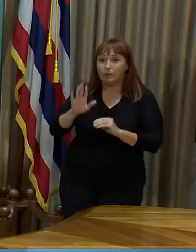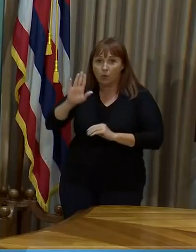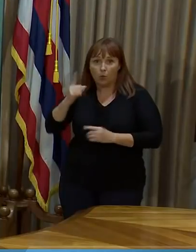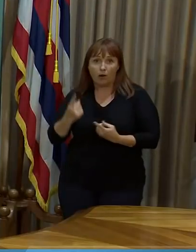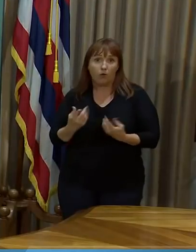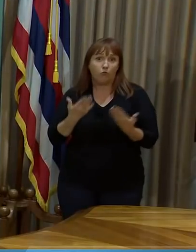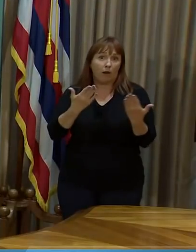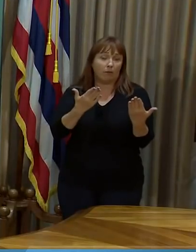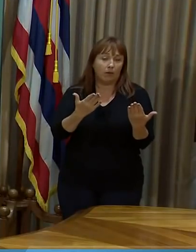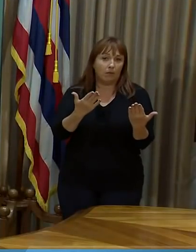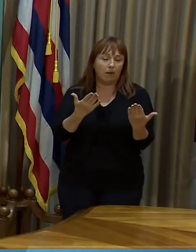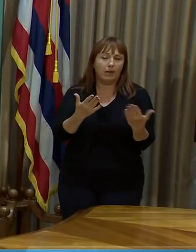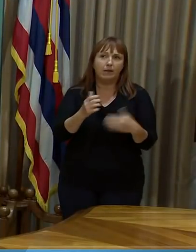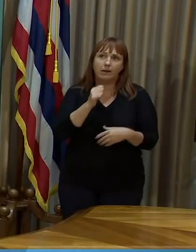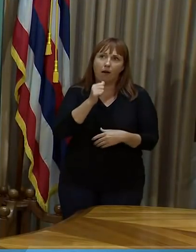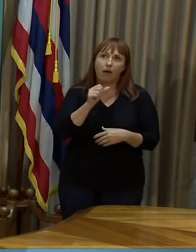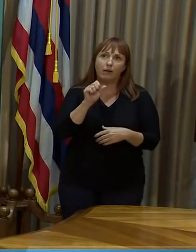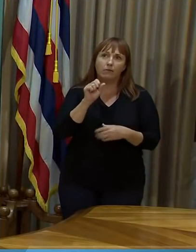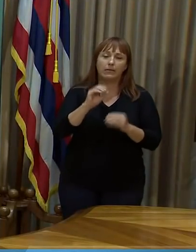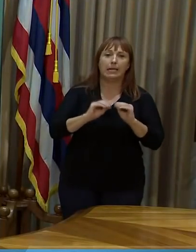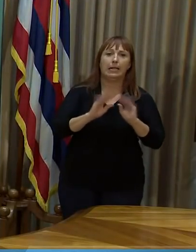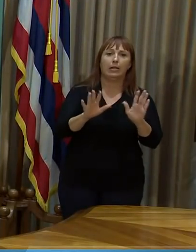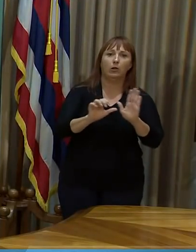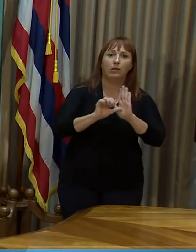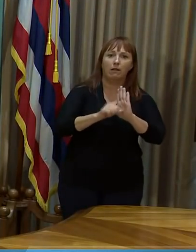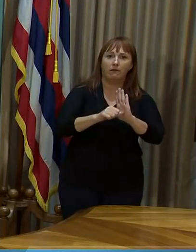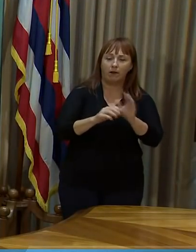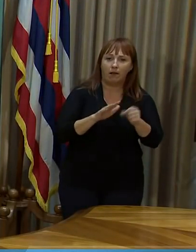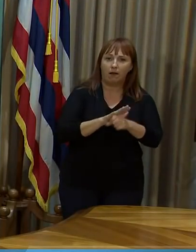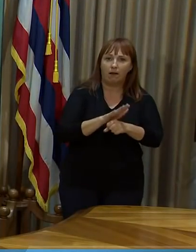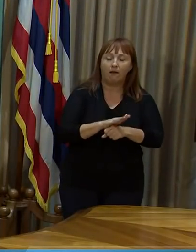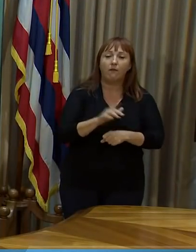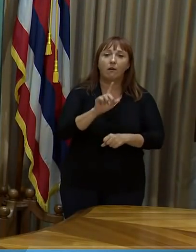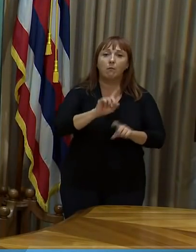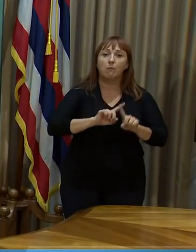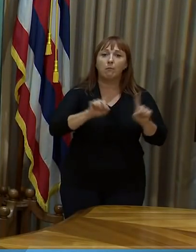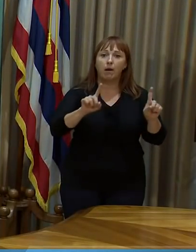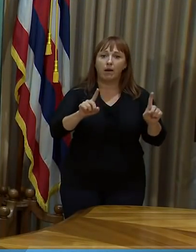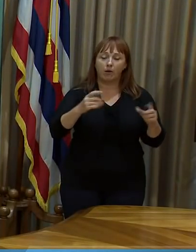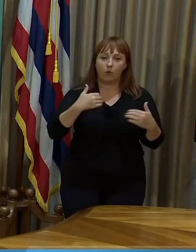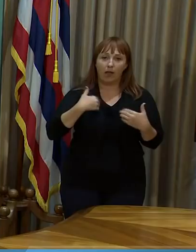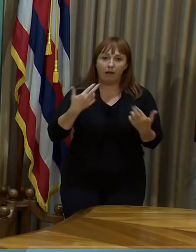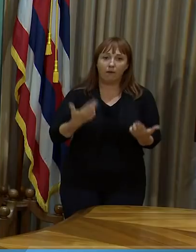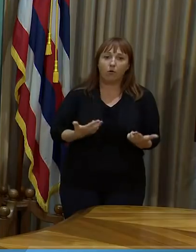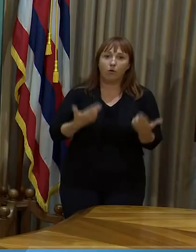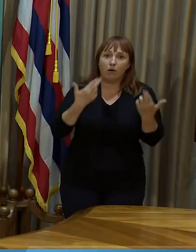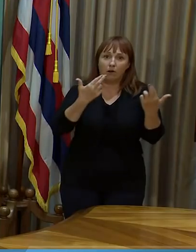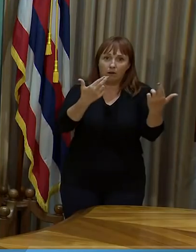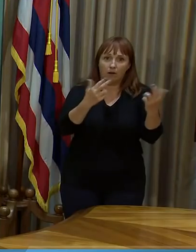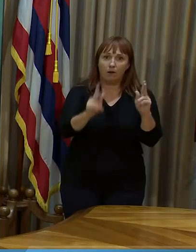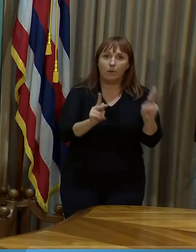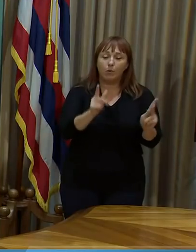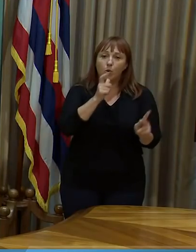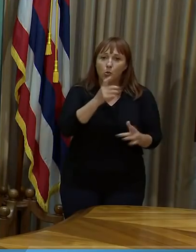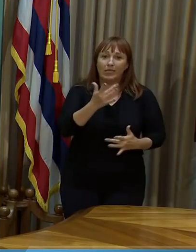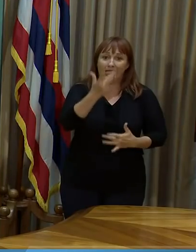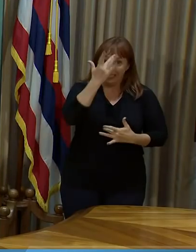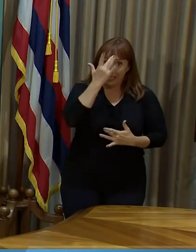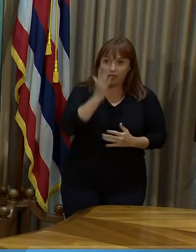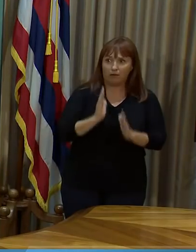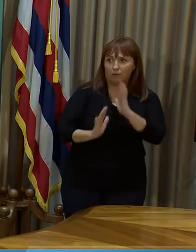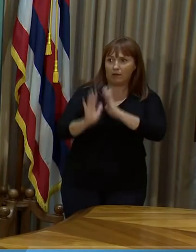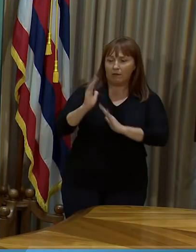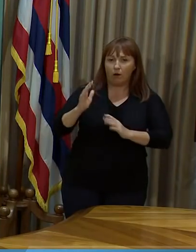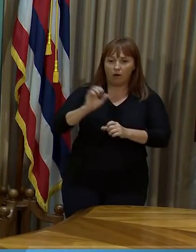maybe we're not emphasizing it enough, it is recommended that even those who got COVID